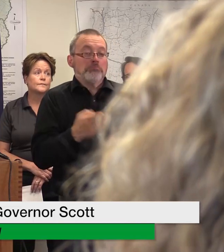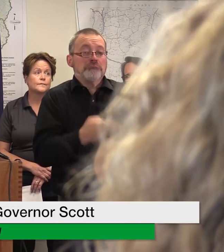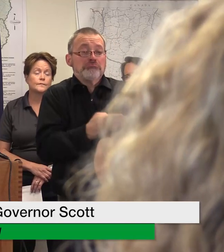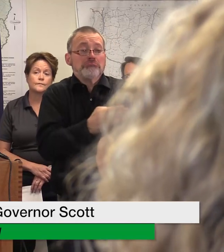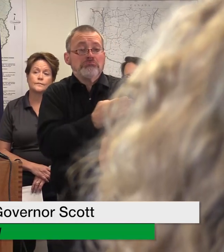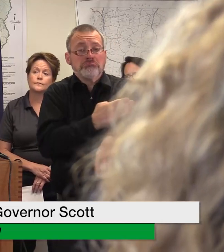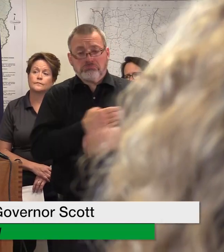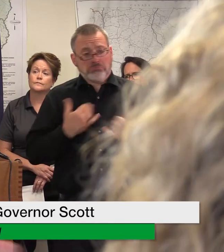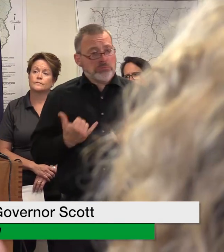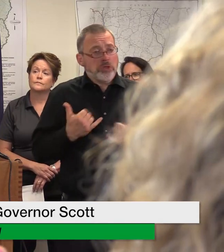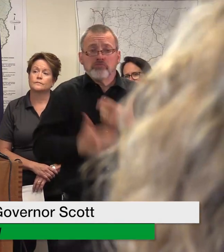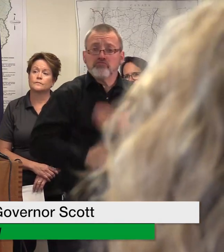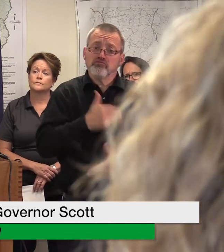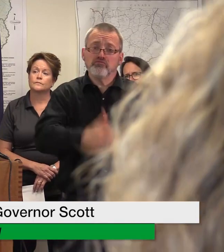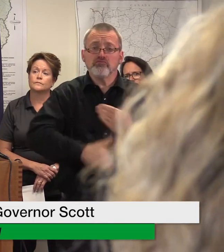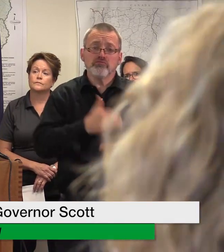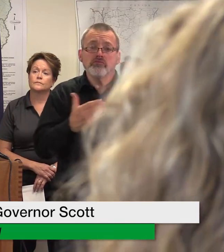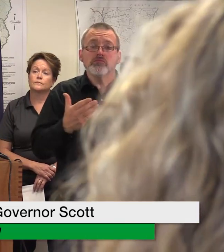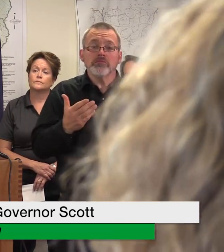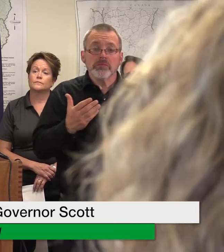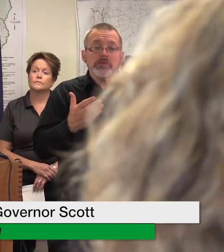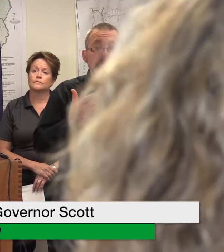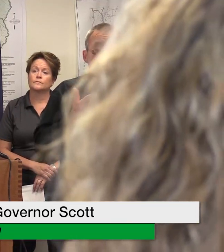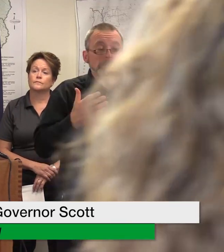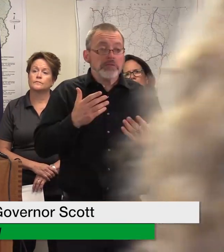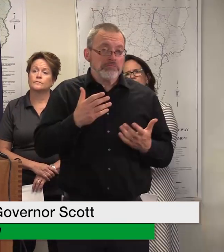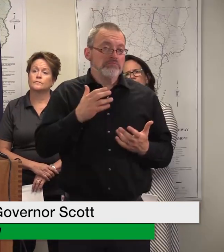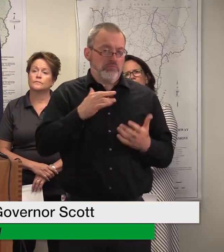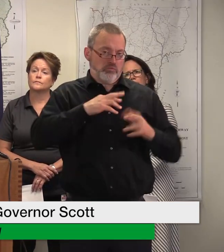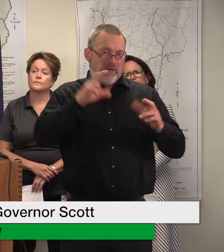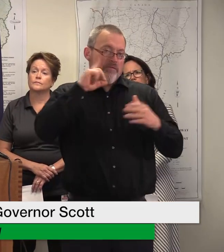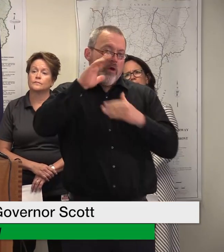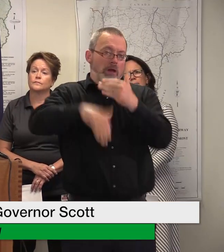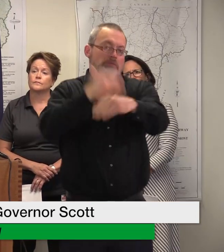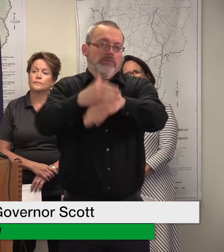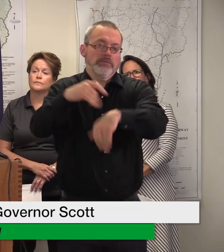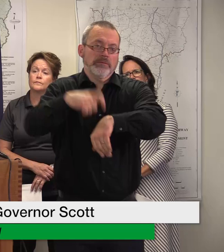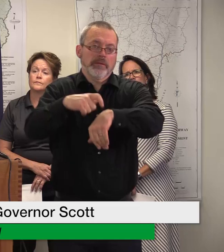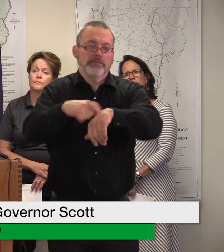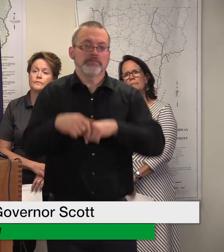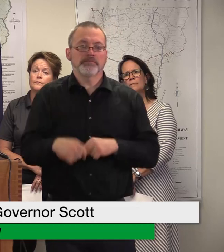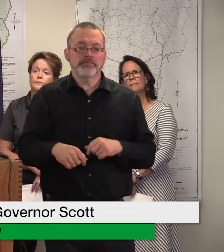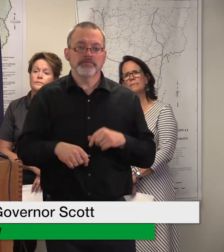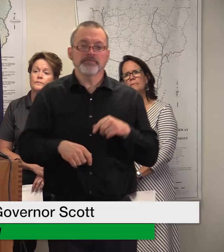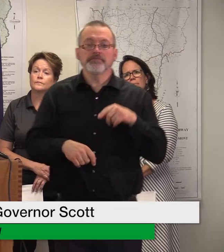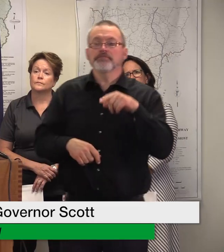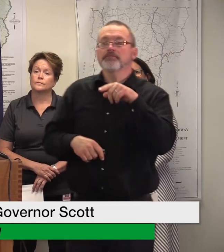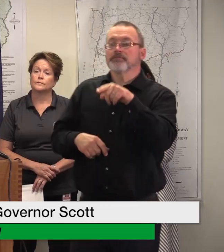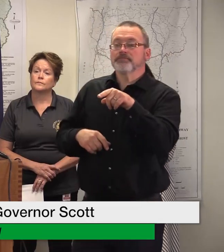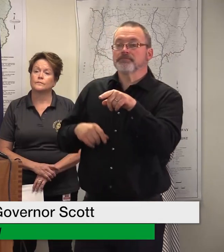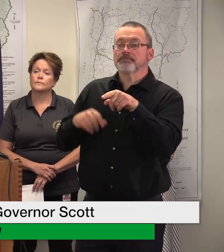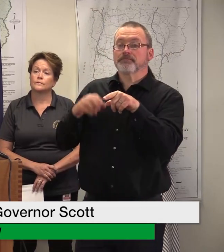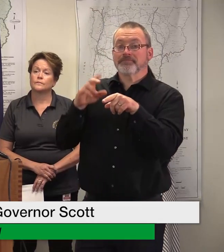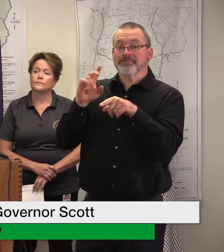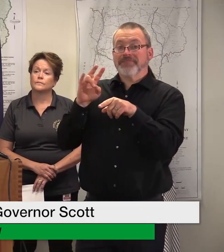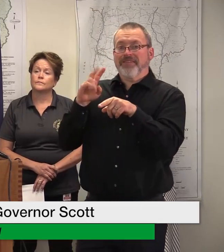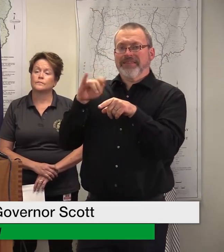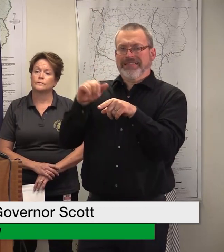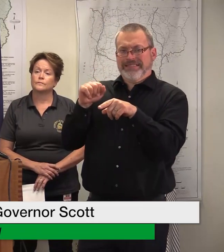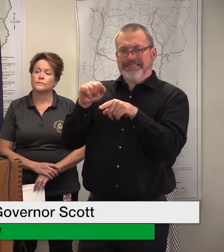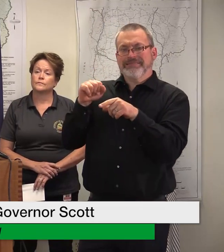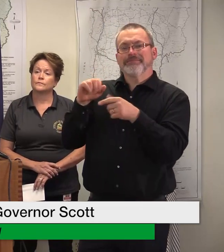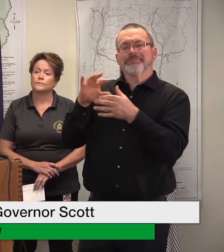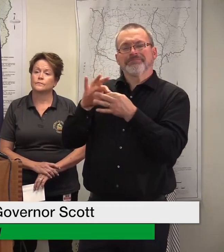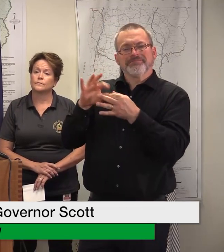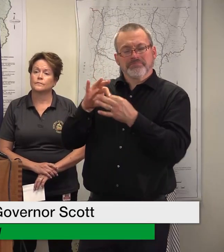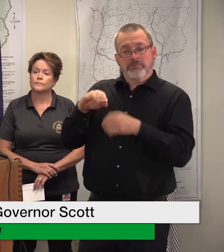but it'll be another lesson learned. The website for Vermont 211 indicates that it works closely with the state to make sure